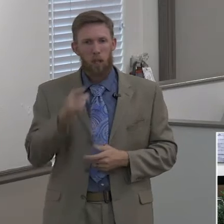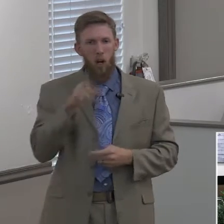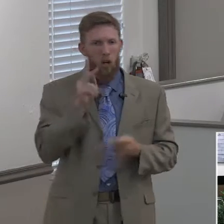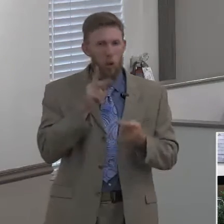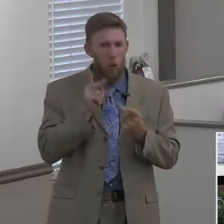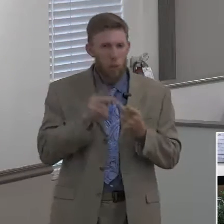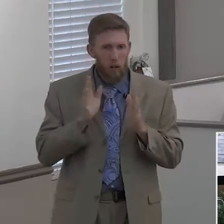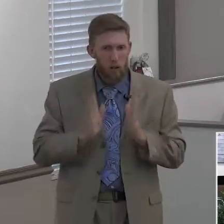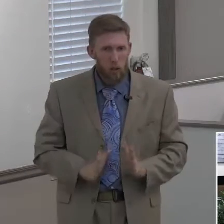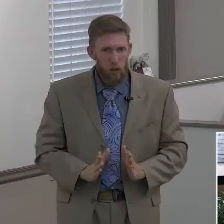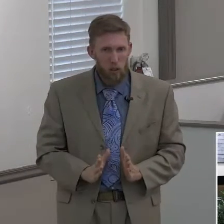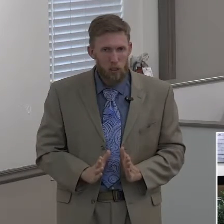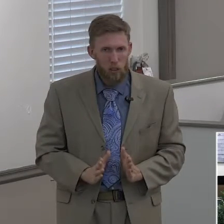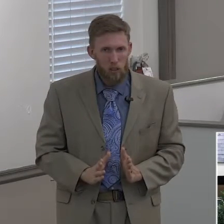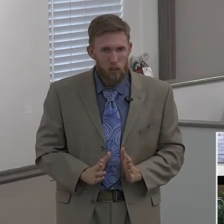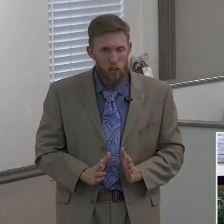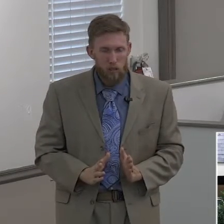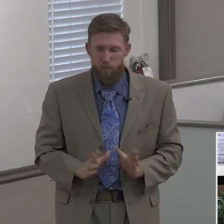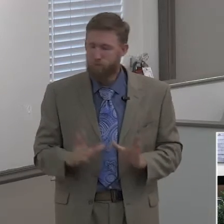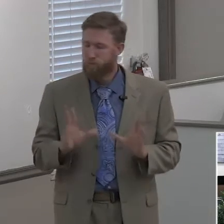Now, are you a perfect person?